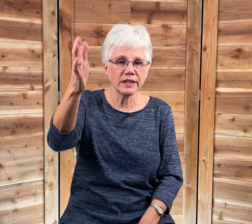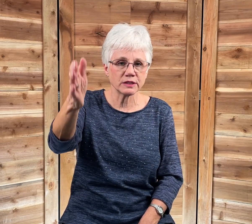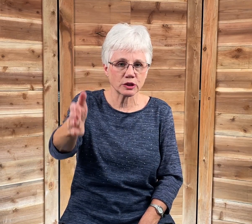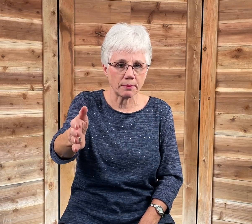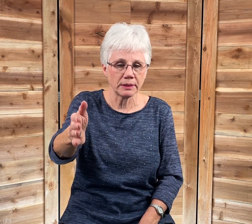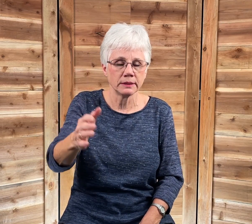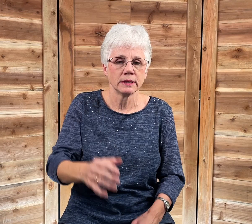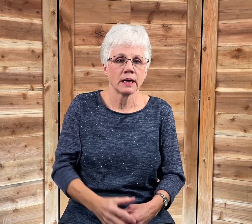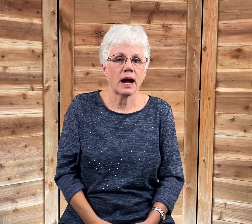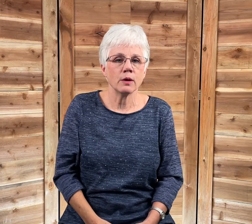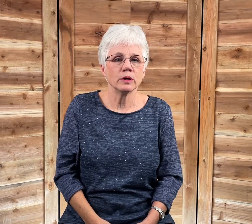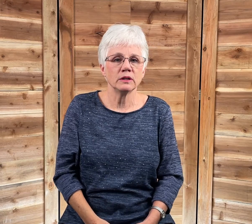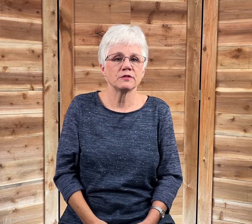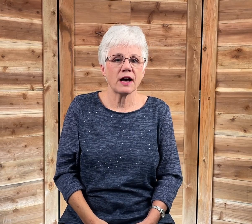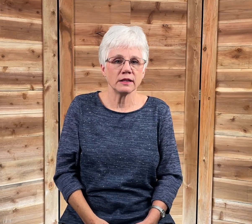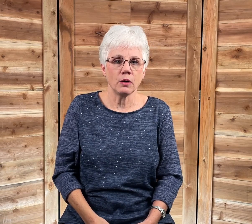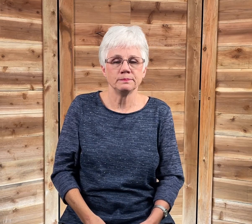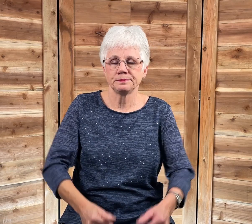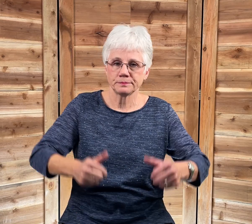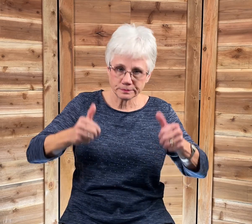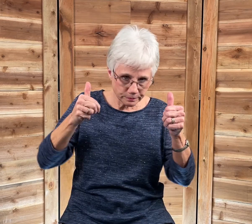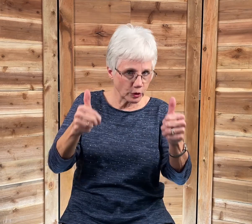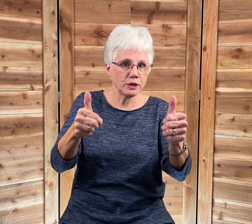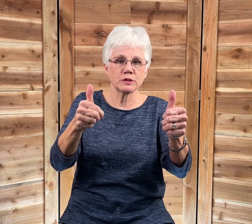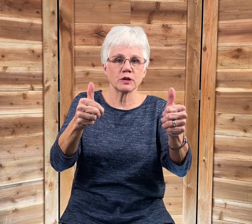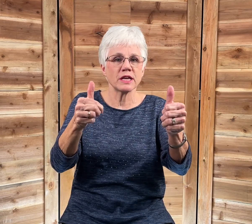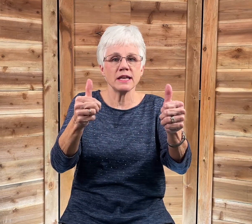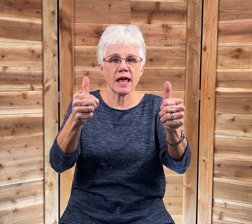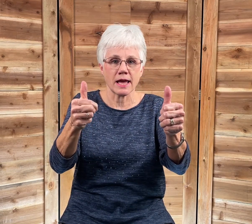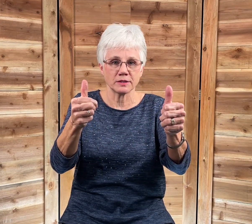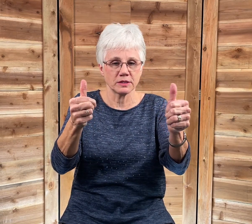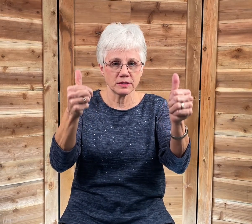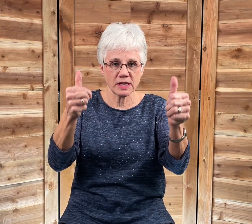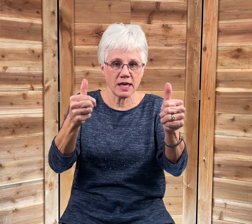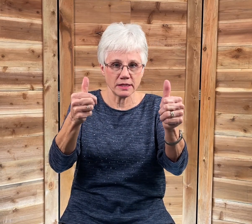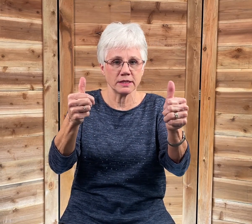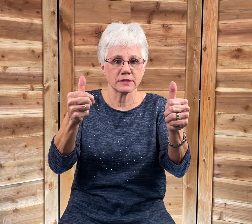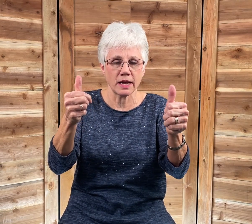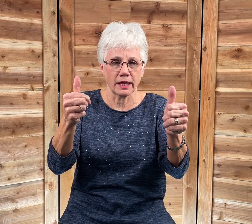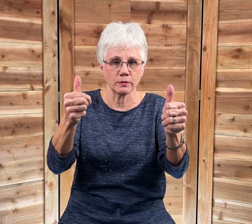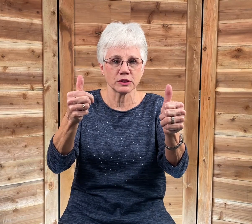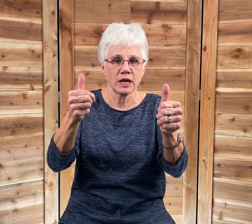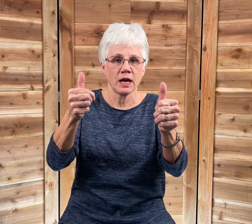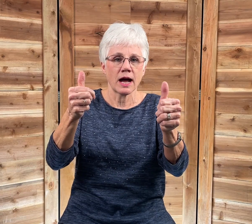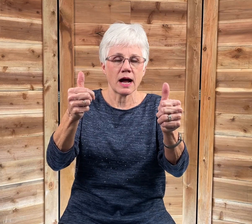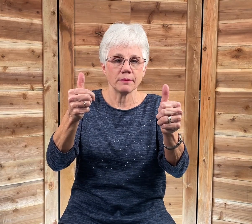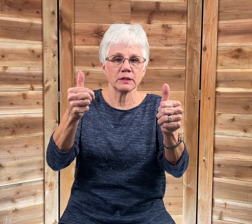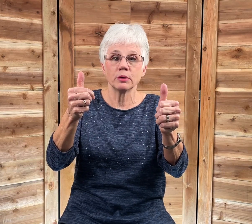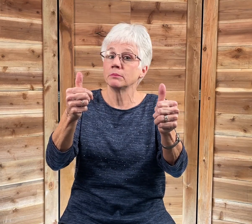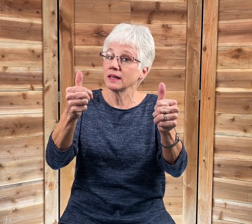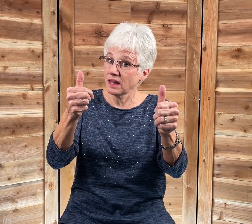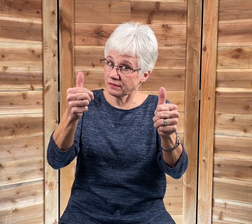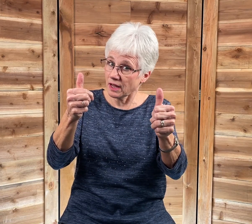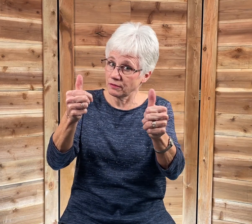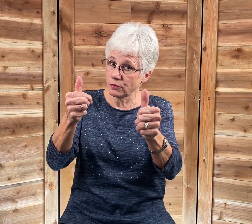a little nice chop. I will follow. We're going to use our 10 hands. This is 10 in sign language. I'm going to